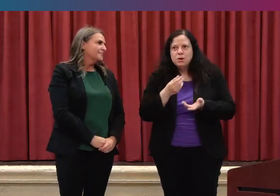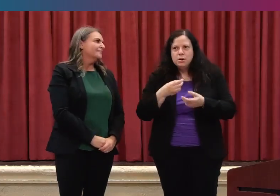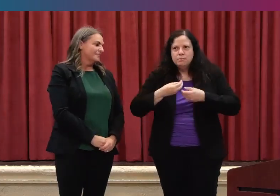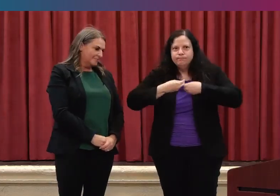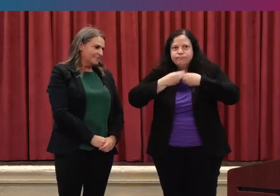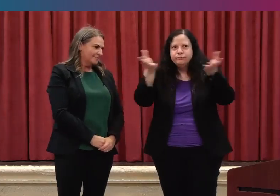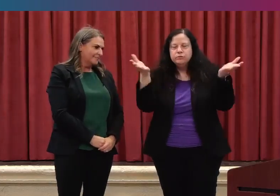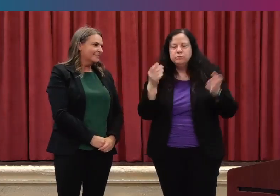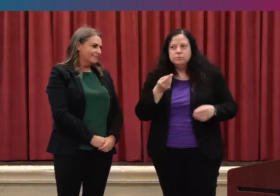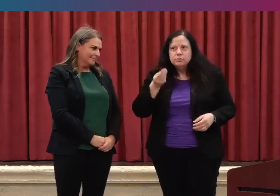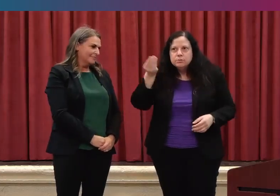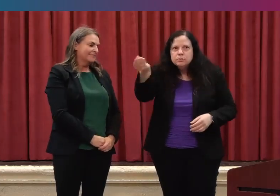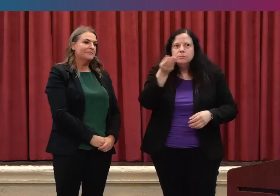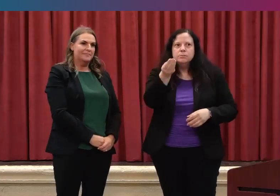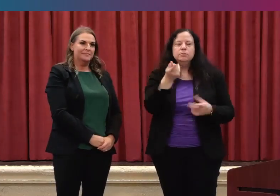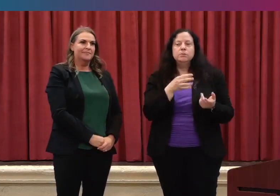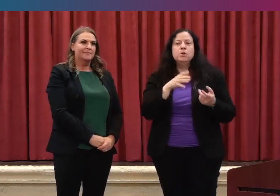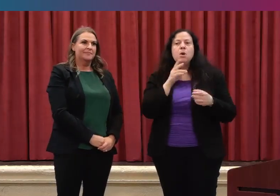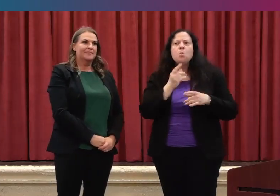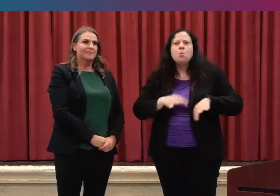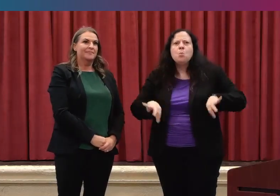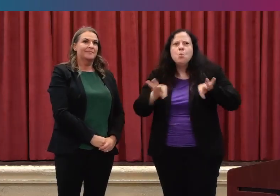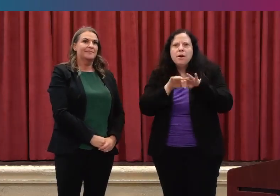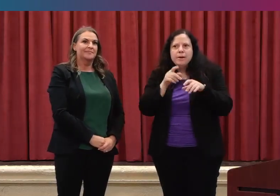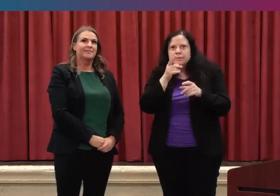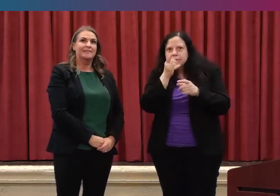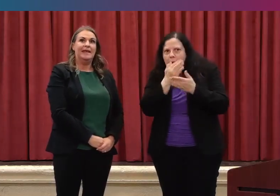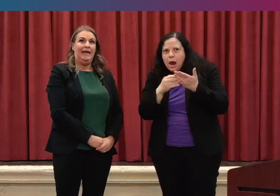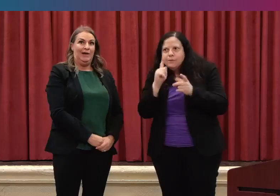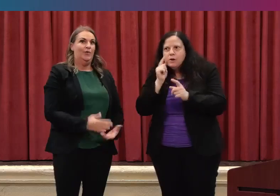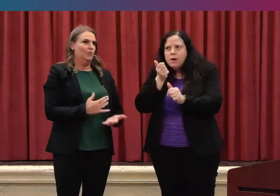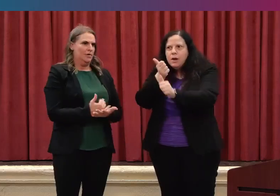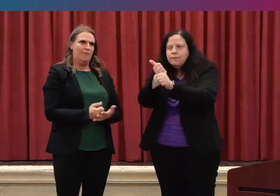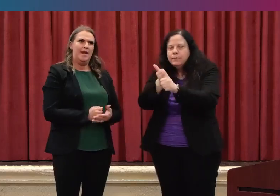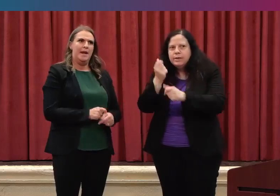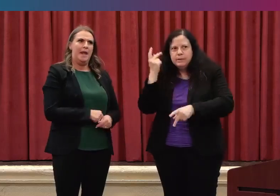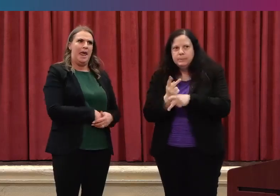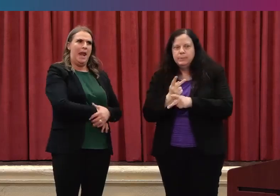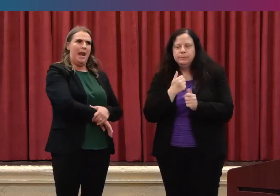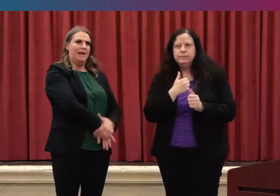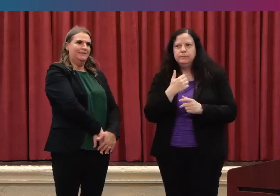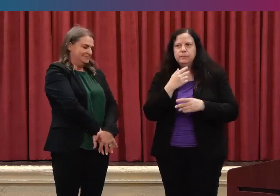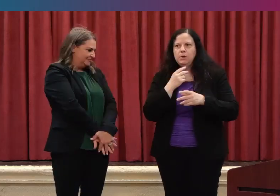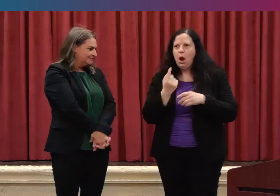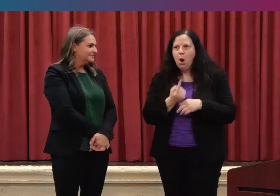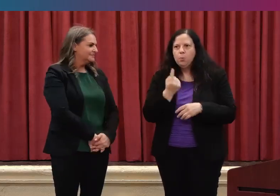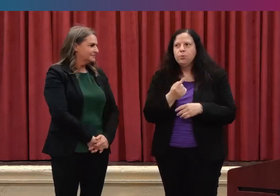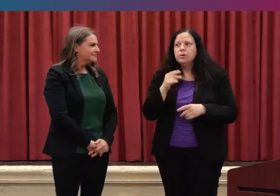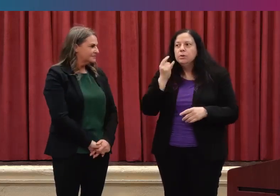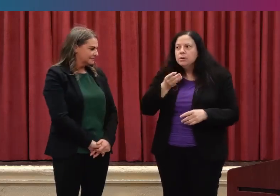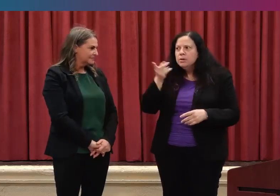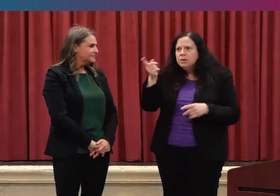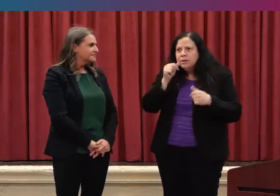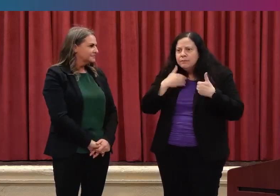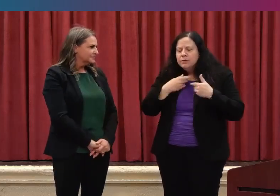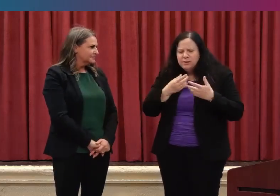the resources that we have at the back table that we're giving out over here. It's important that some that are helpful for you to keep,